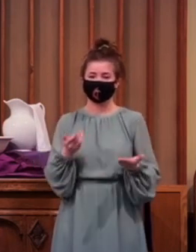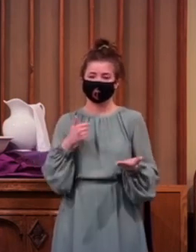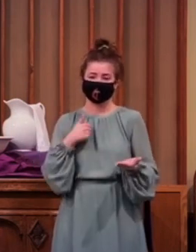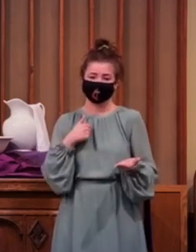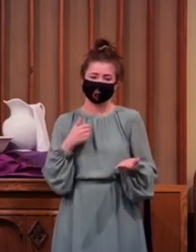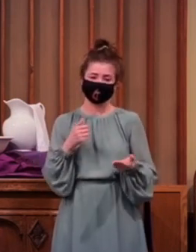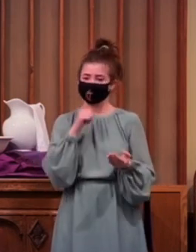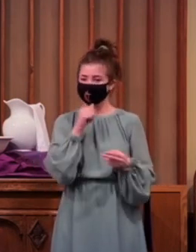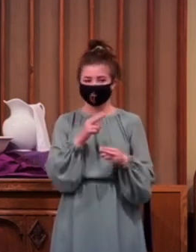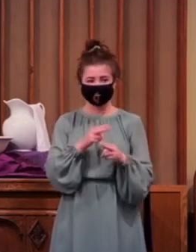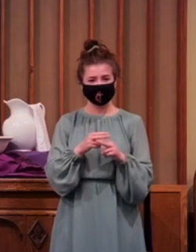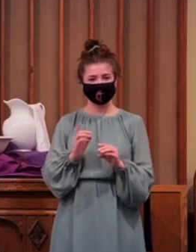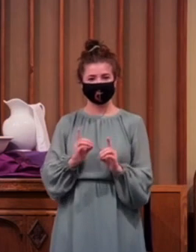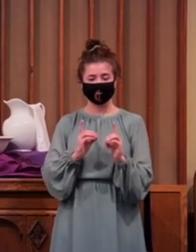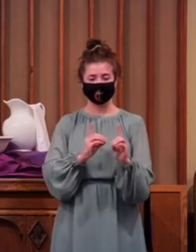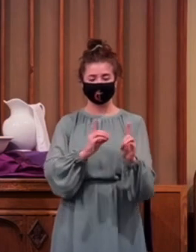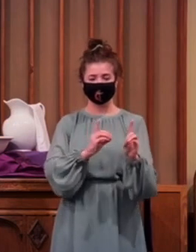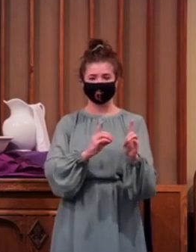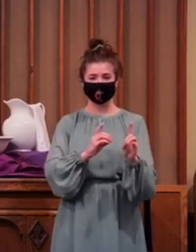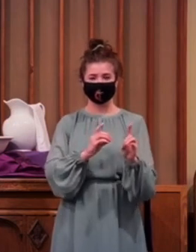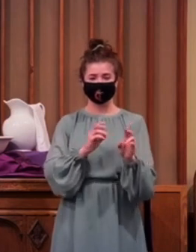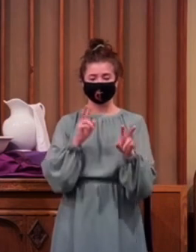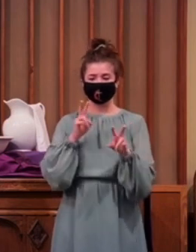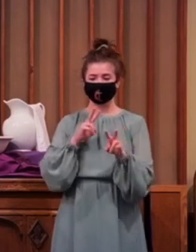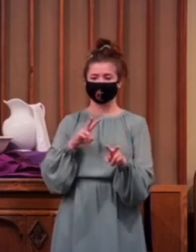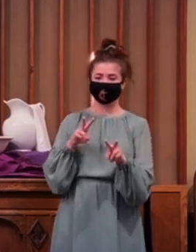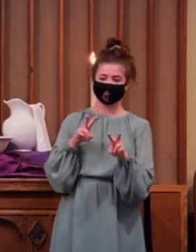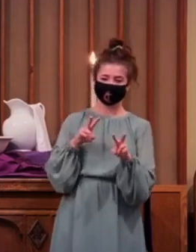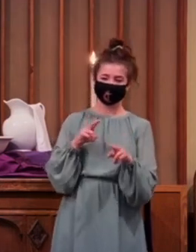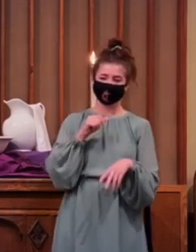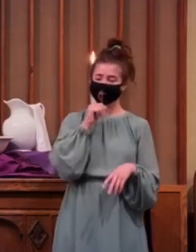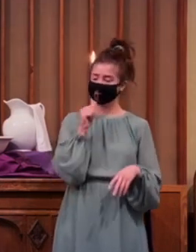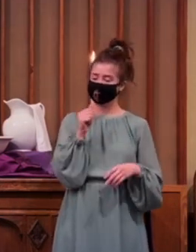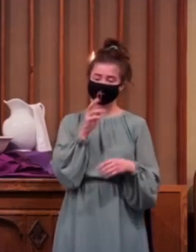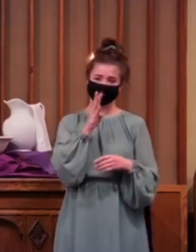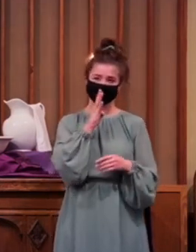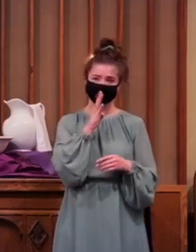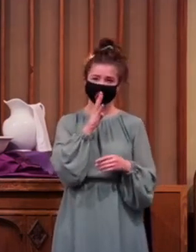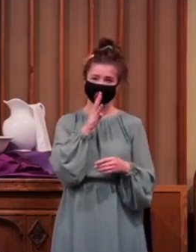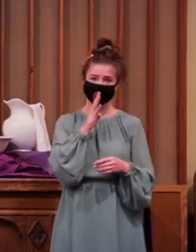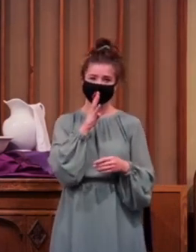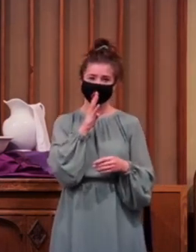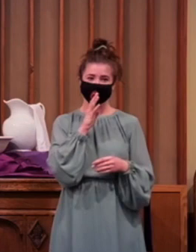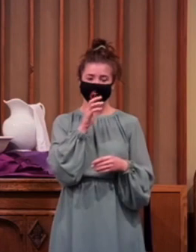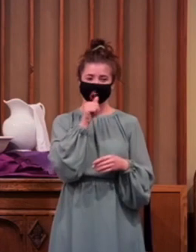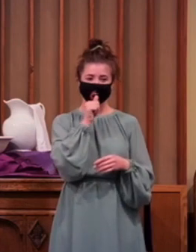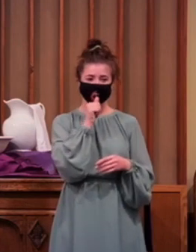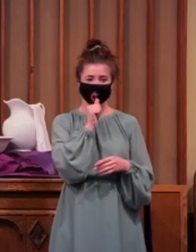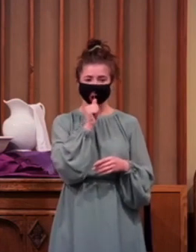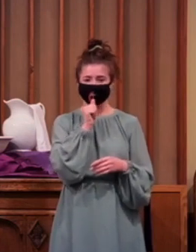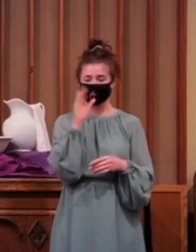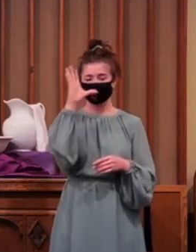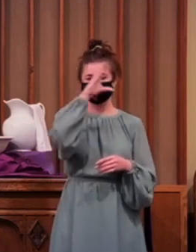of the unnamed disciples, watching but not speaking, silently missing the